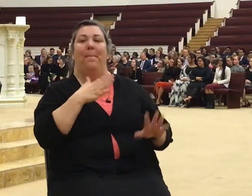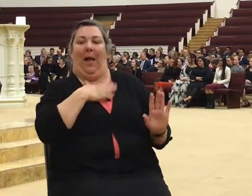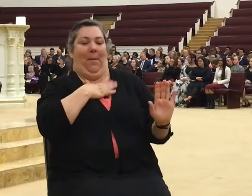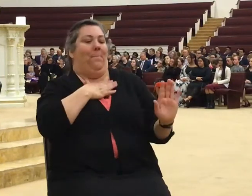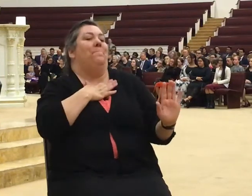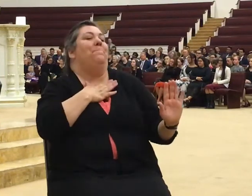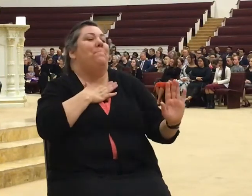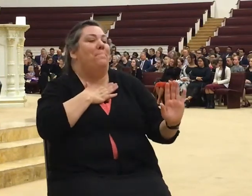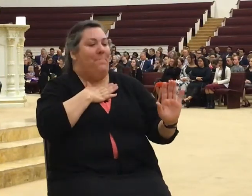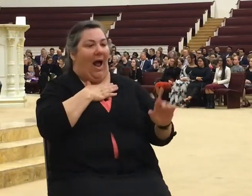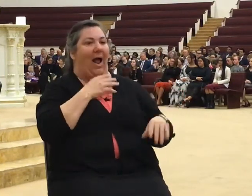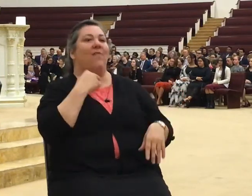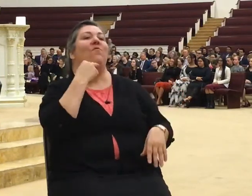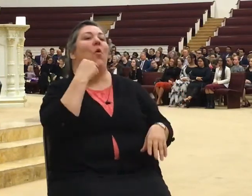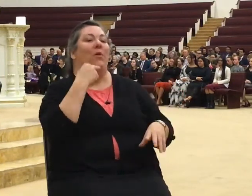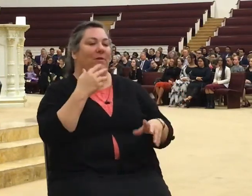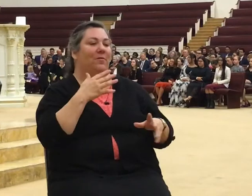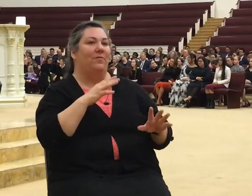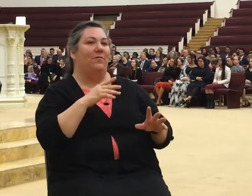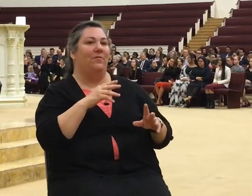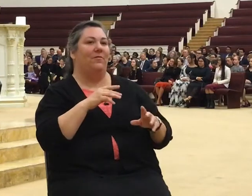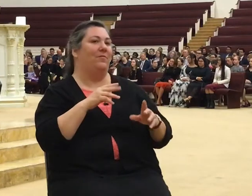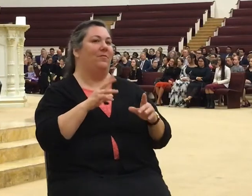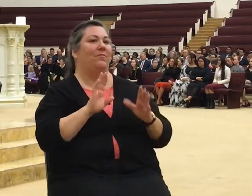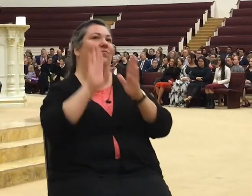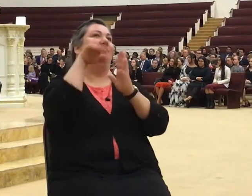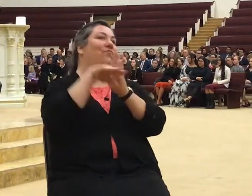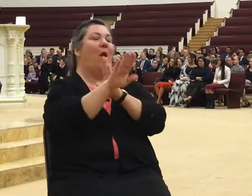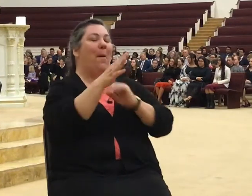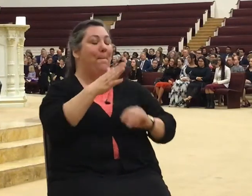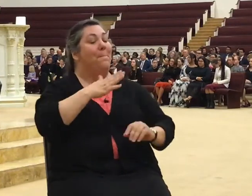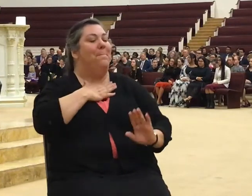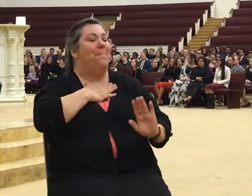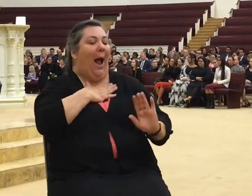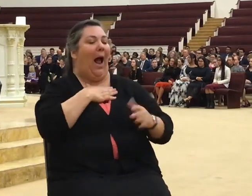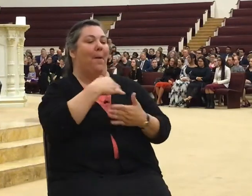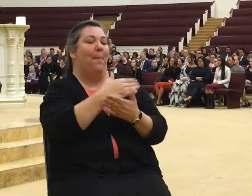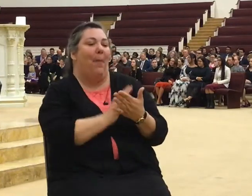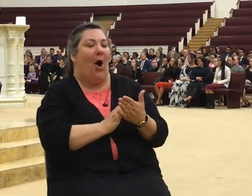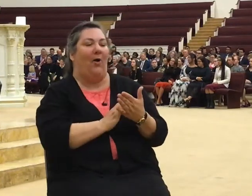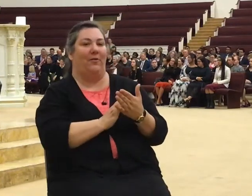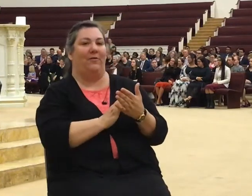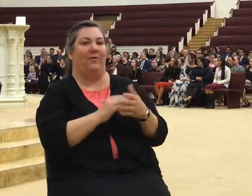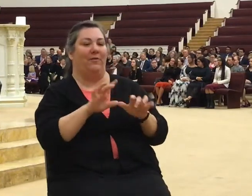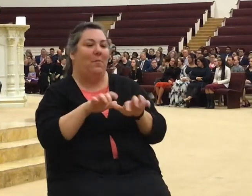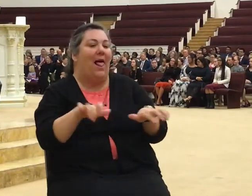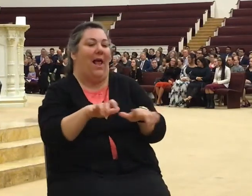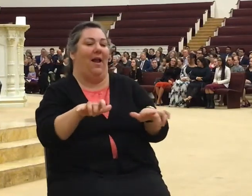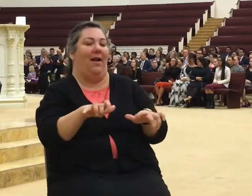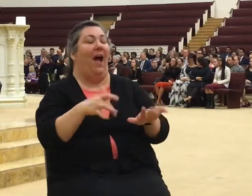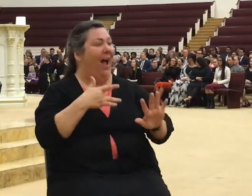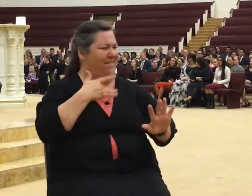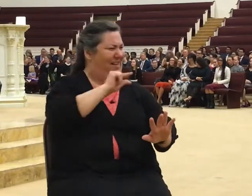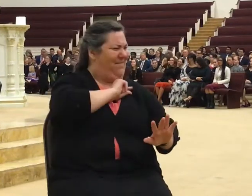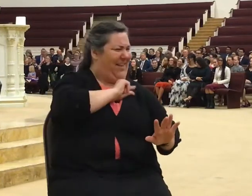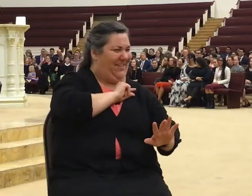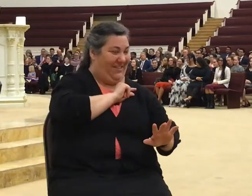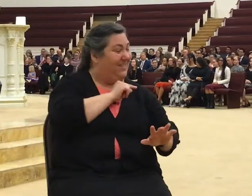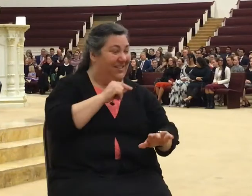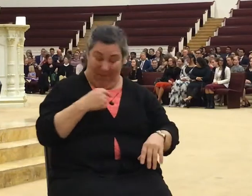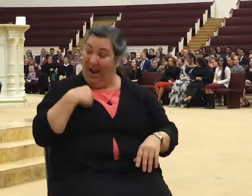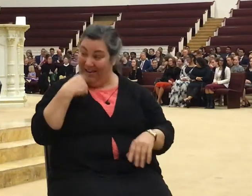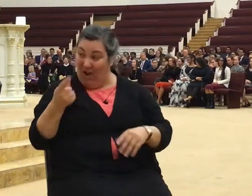That's my vocal trick. That's my part in the play. Ooh, I feel conviction moving in. Am I telling the truth,